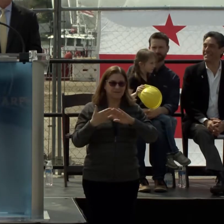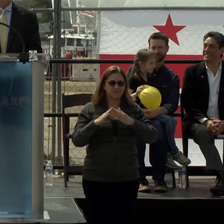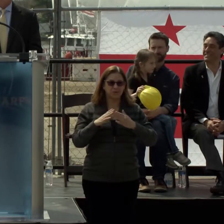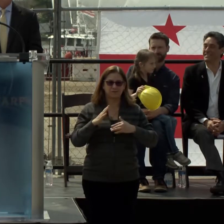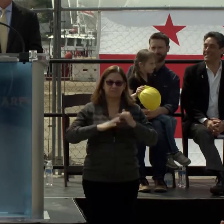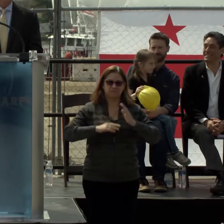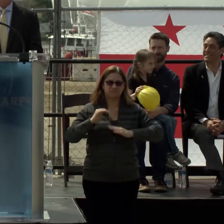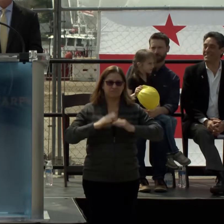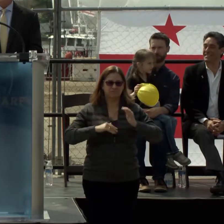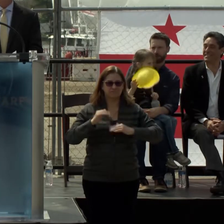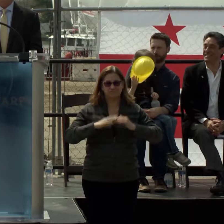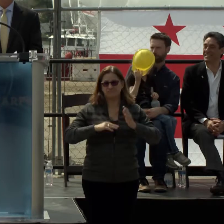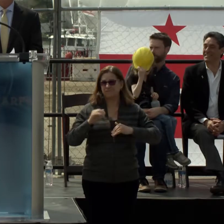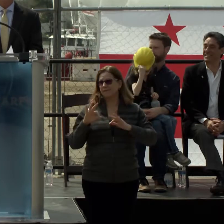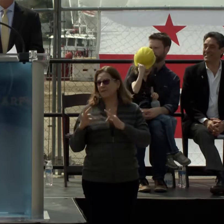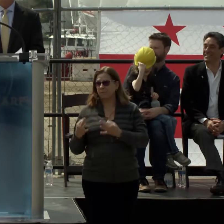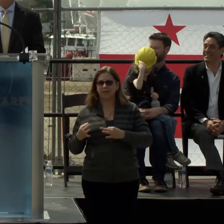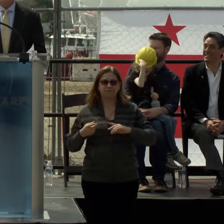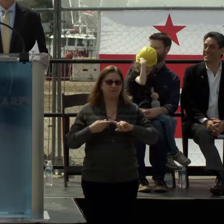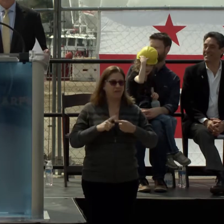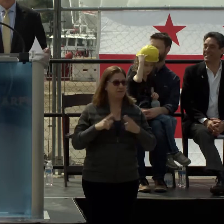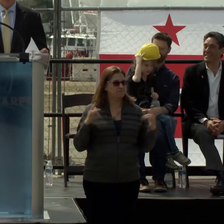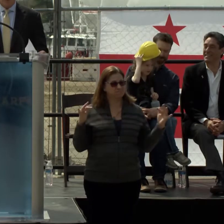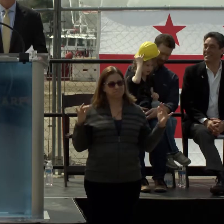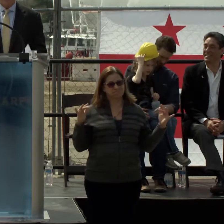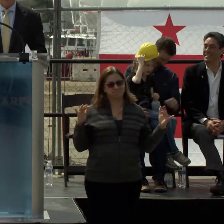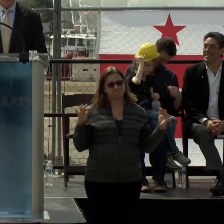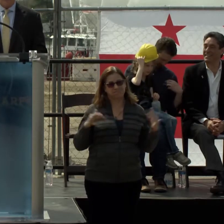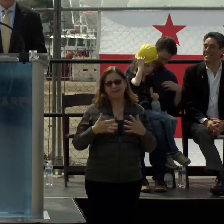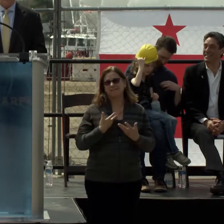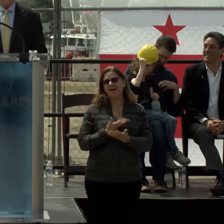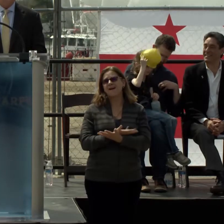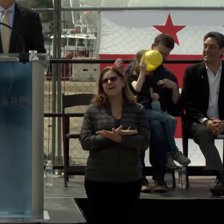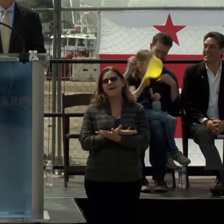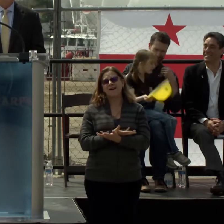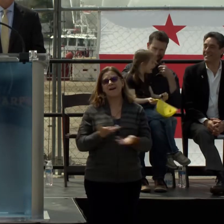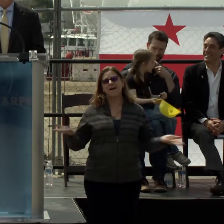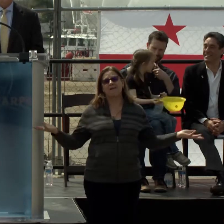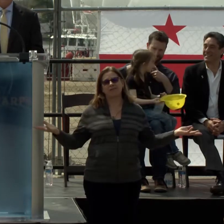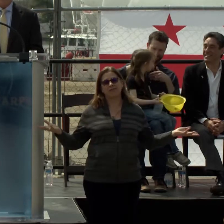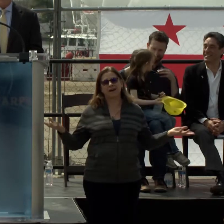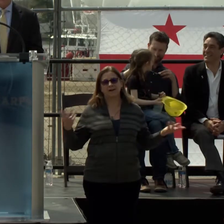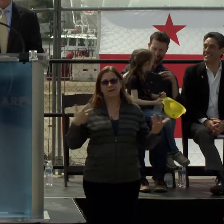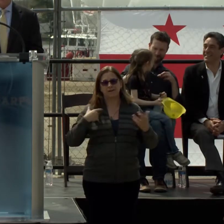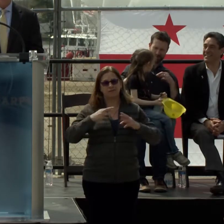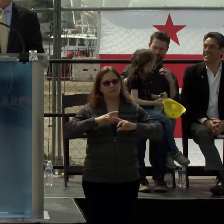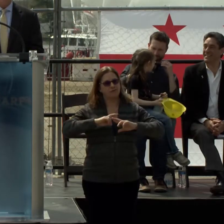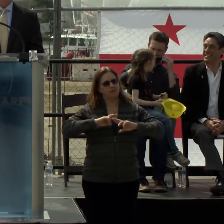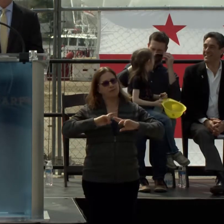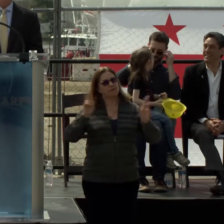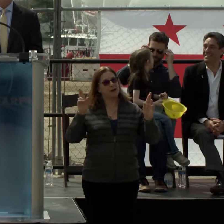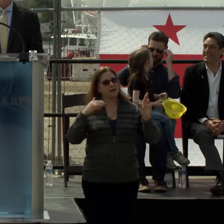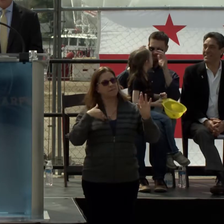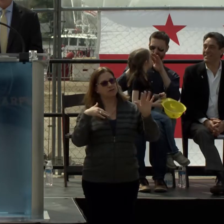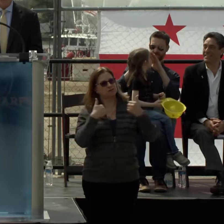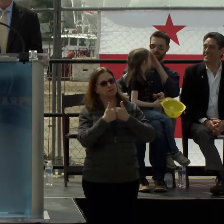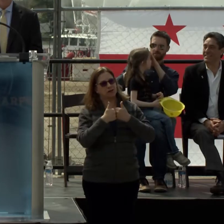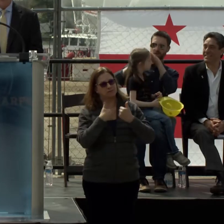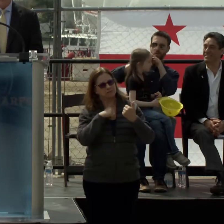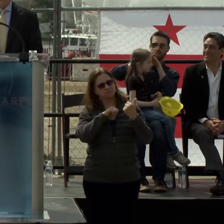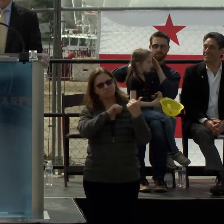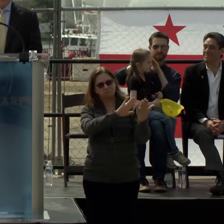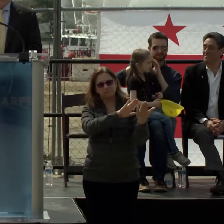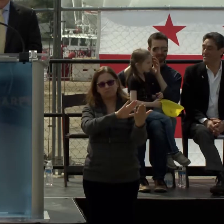and friends. There is a lot of work to do, but we're up to the challenge. Our next speaker needs no